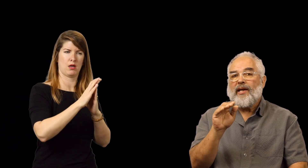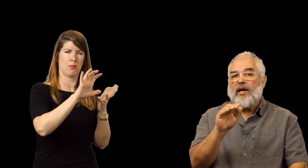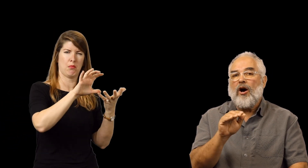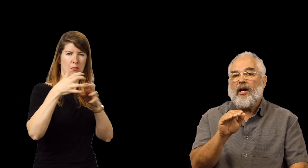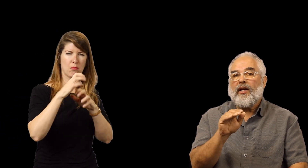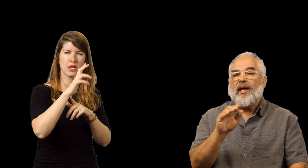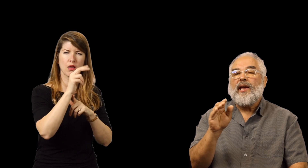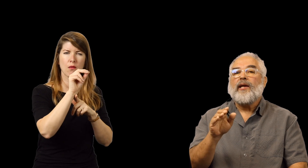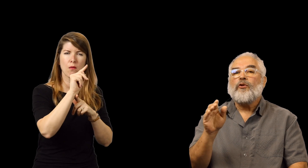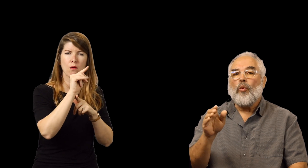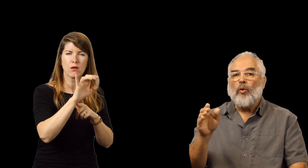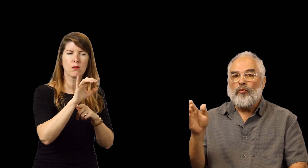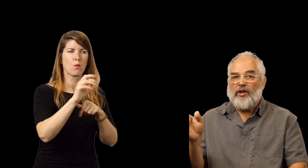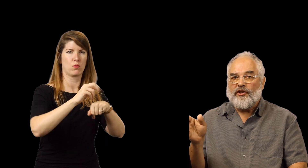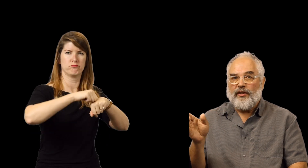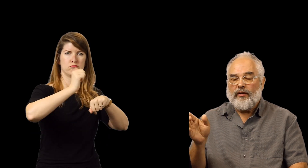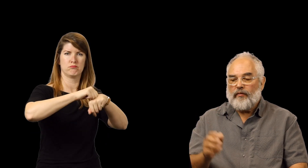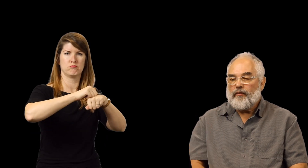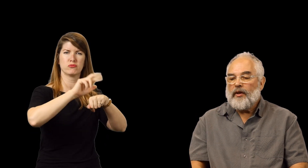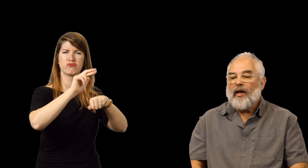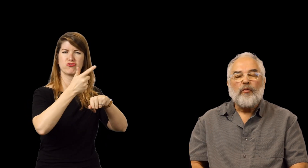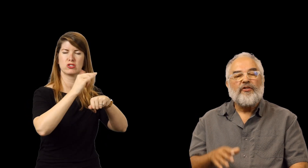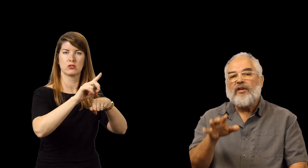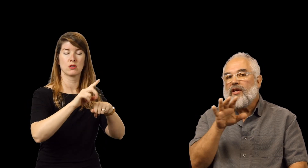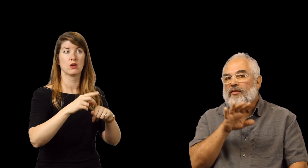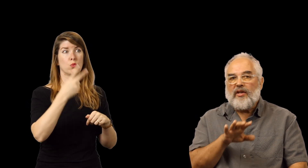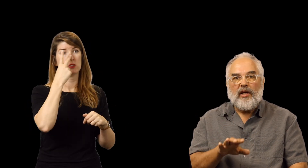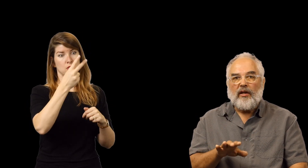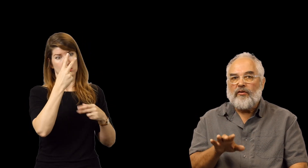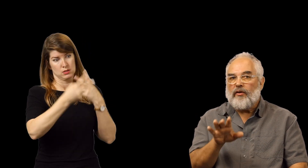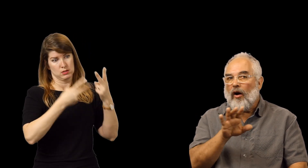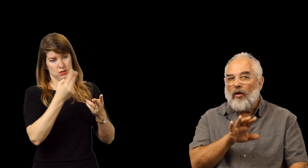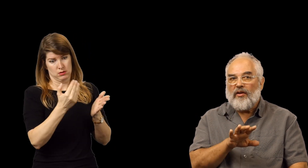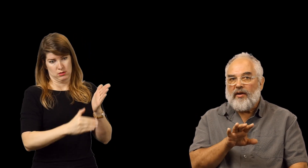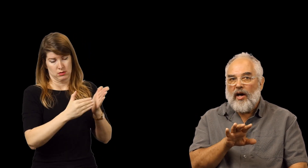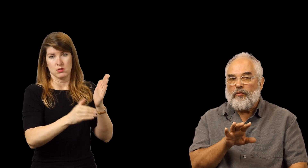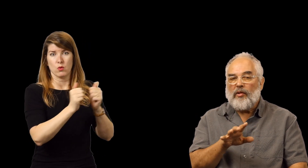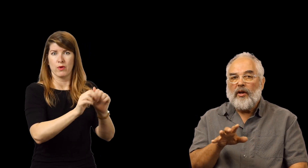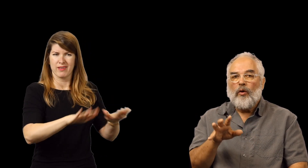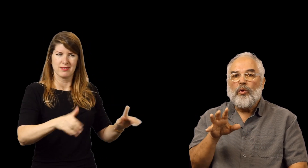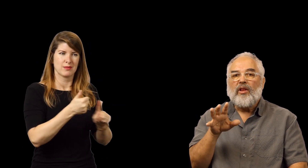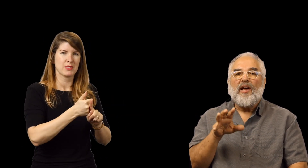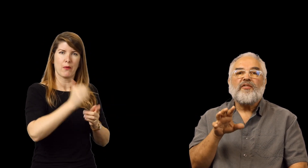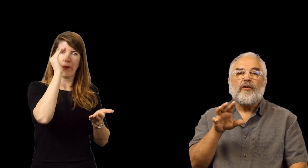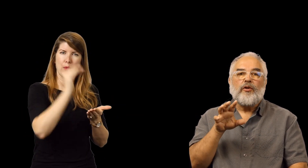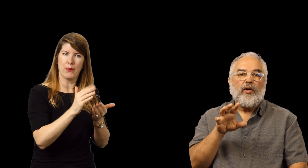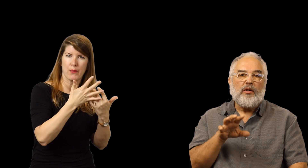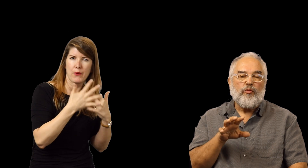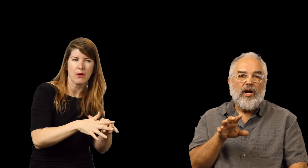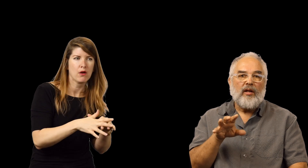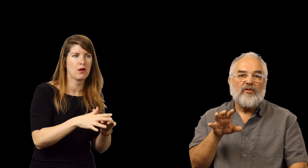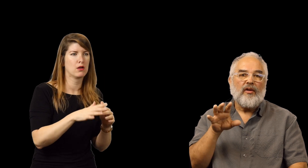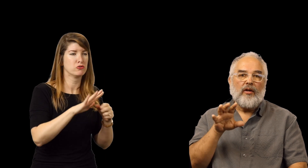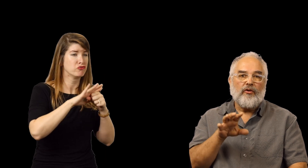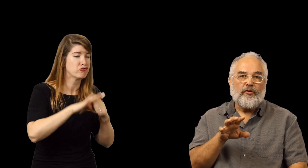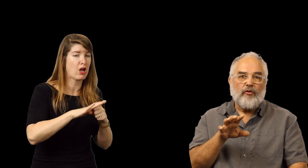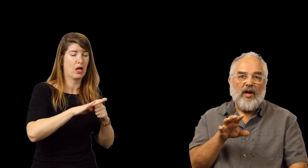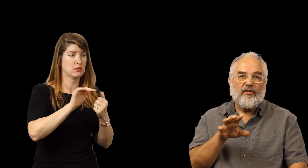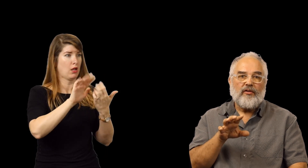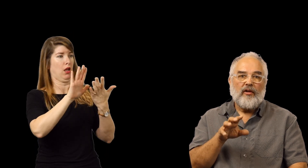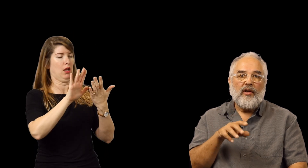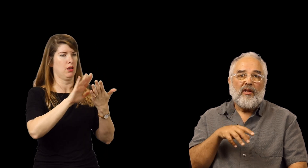become chaotic and or rigid. And we see this in kids all the time. With less integrated brains,